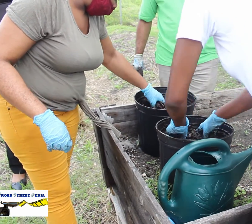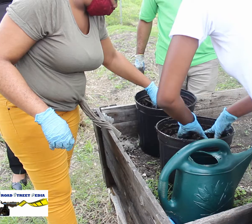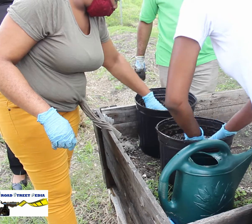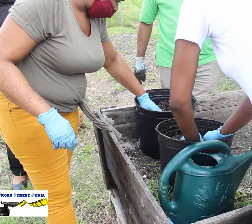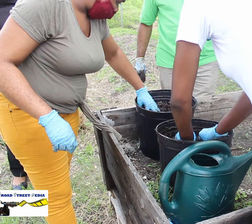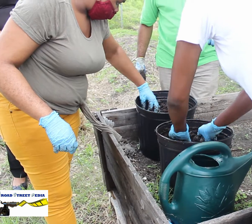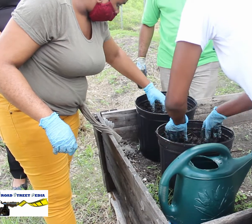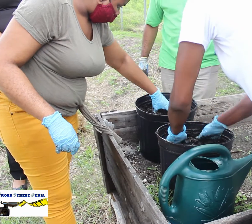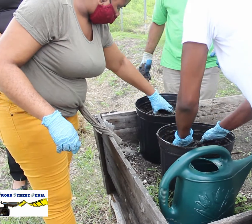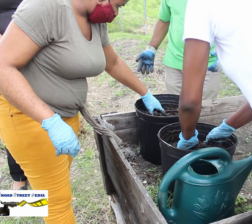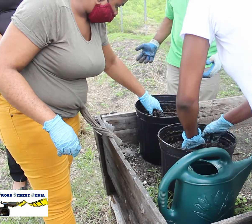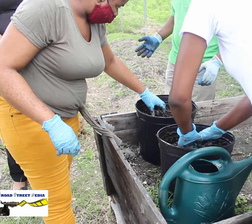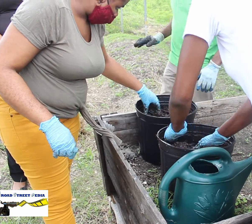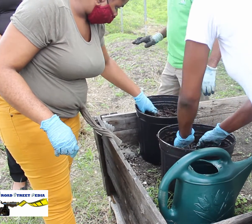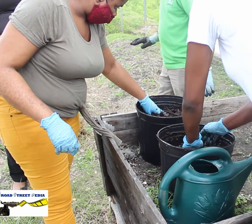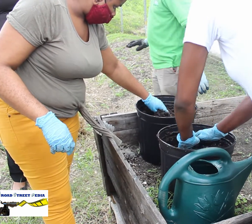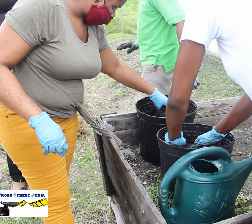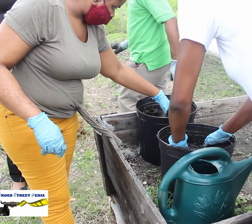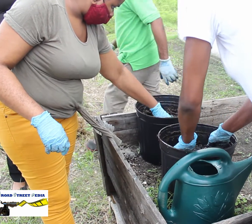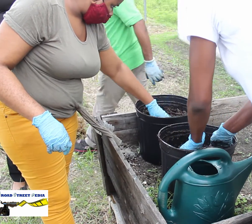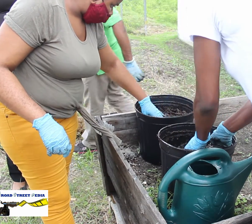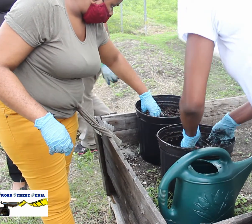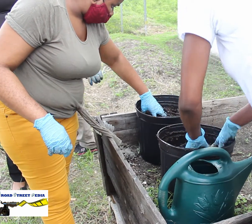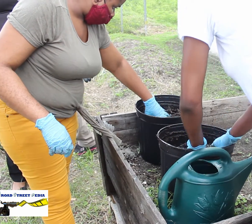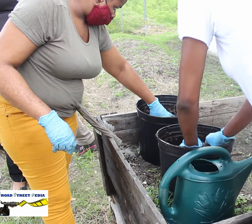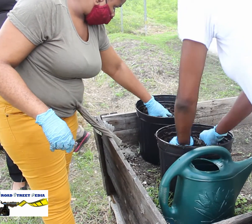Give them 2 each.